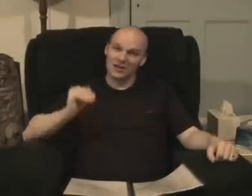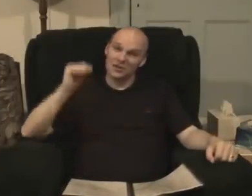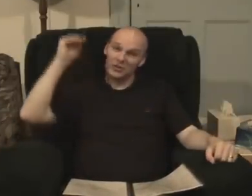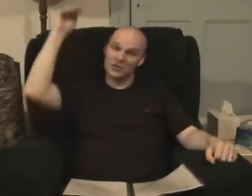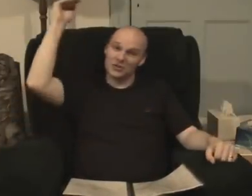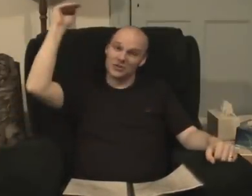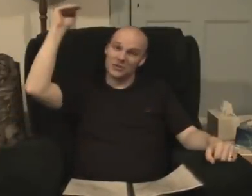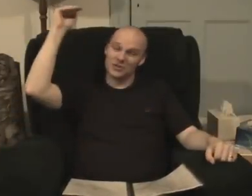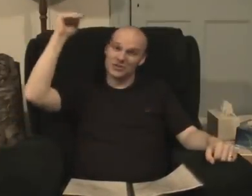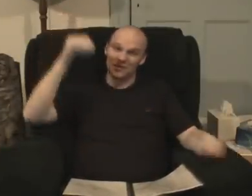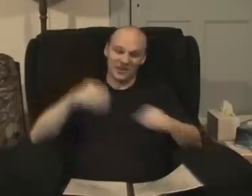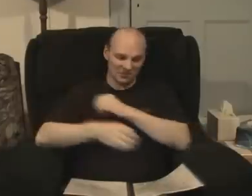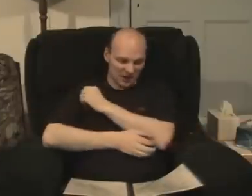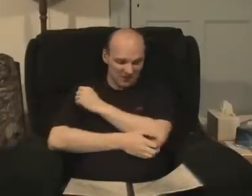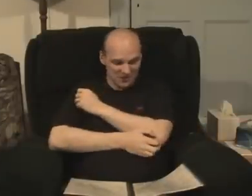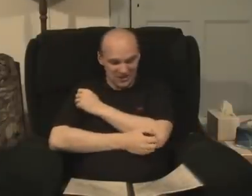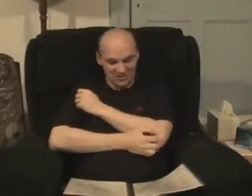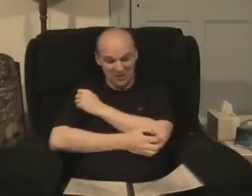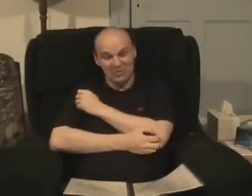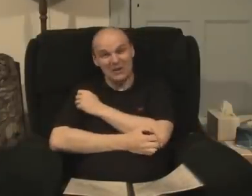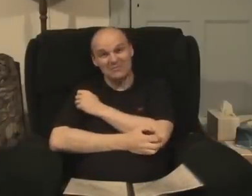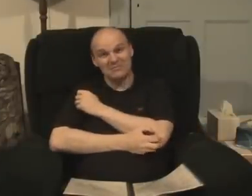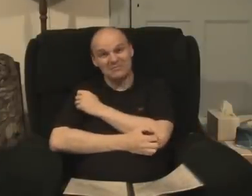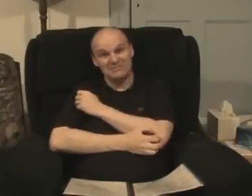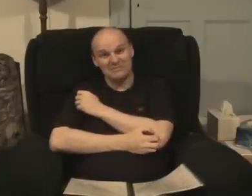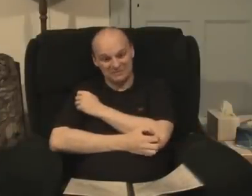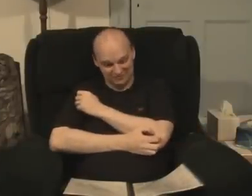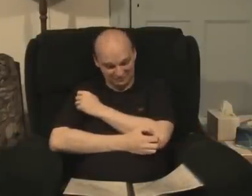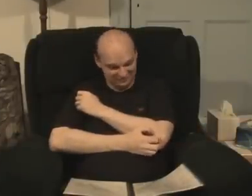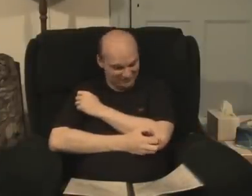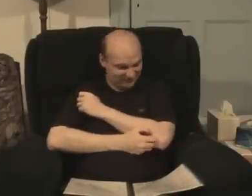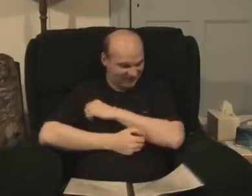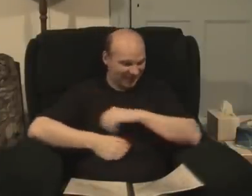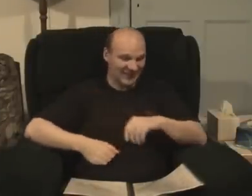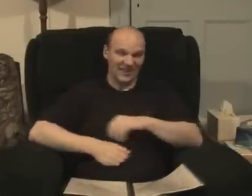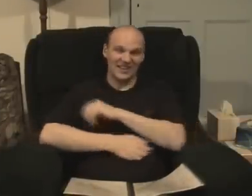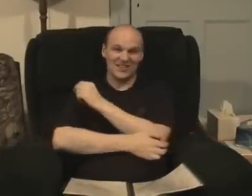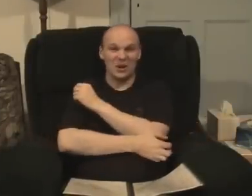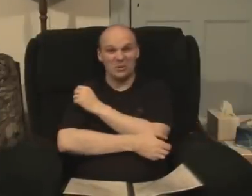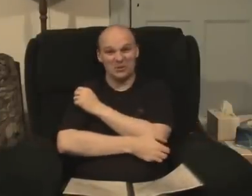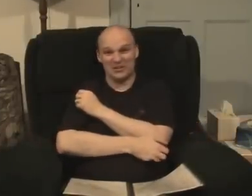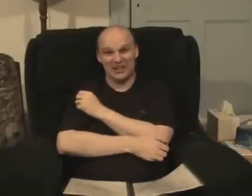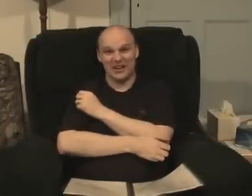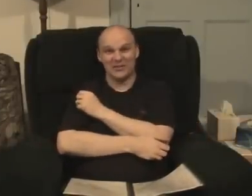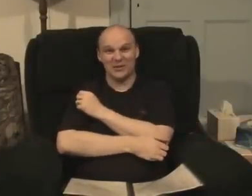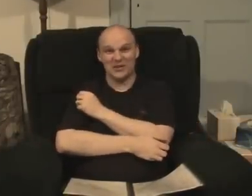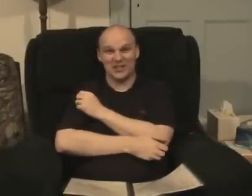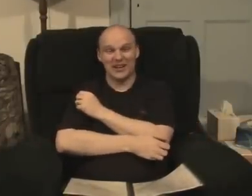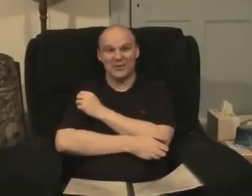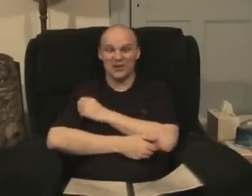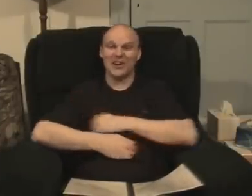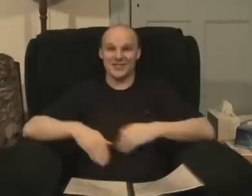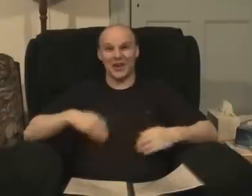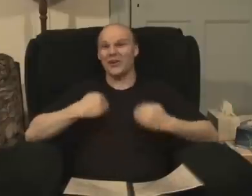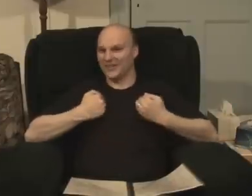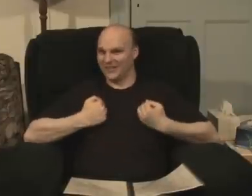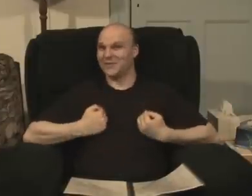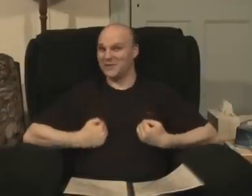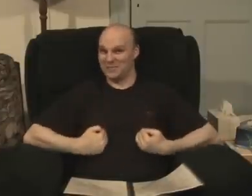So what's your hands doing when you? I was scratching my elbow. Okay, scratching your elbow. Okay. Yeah, it's cold. I can't afford a nice coat like the rich